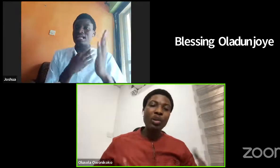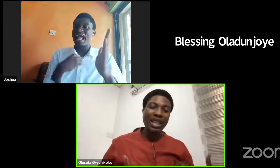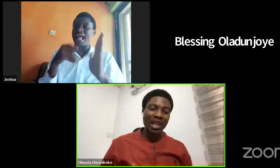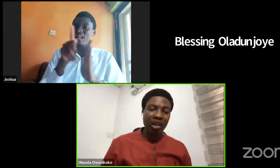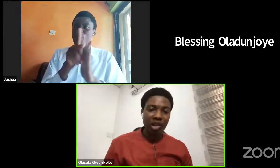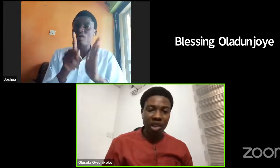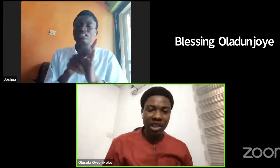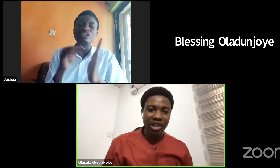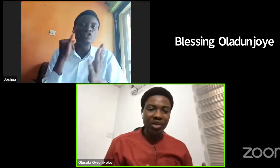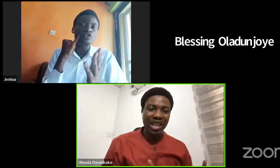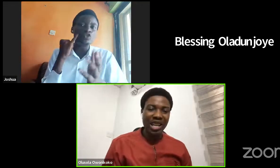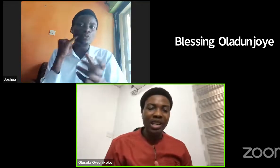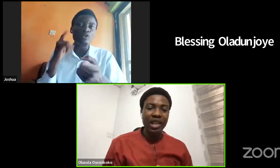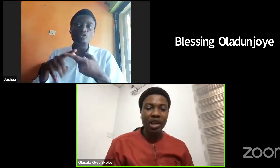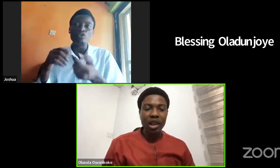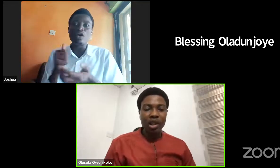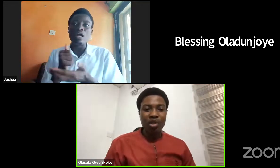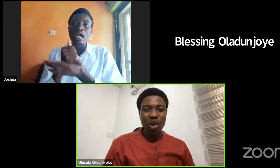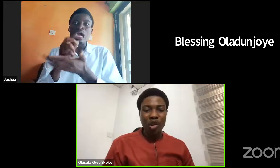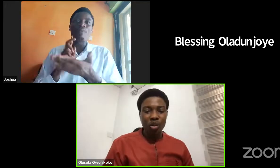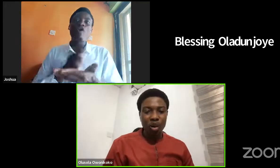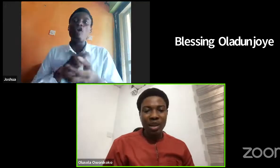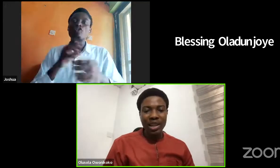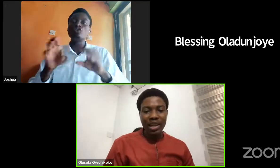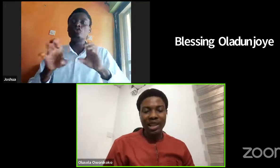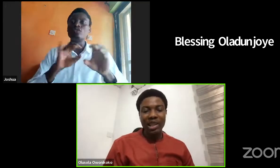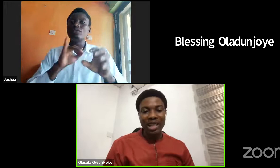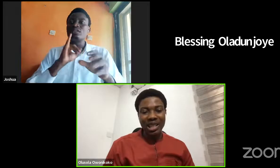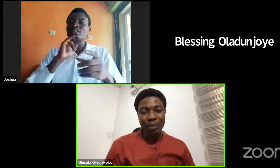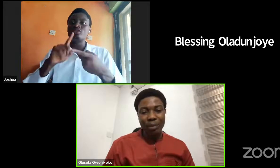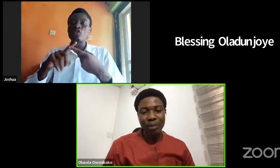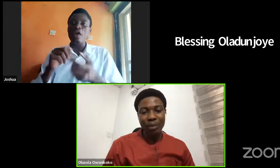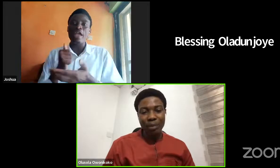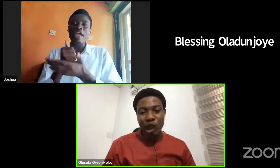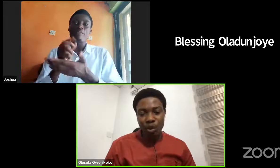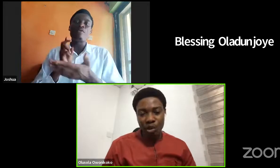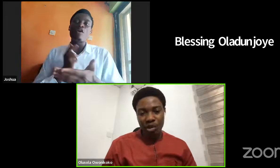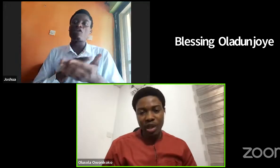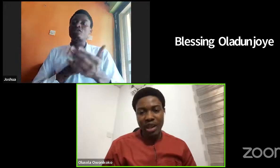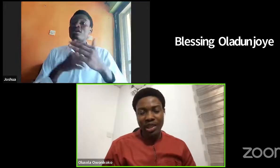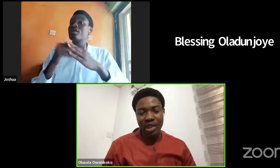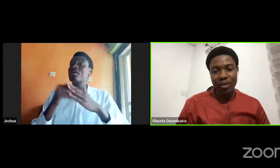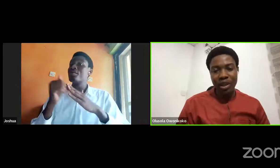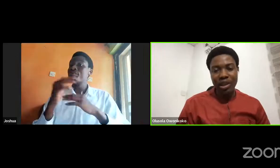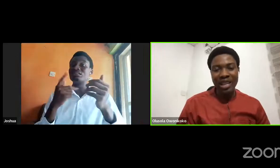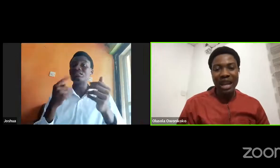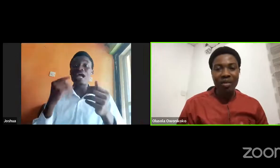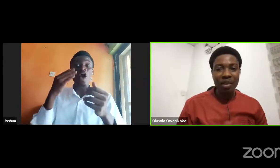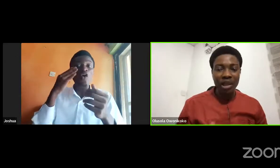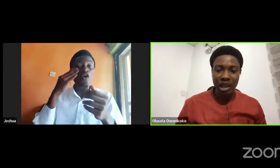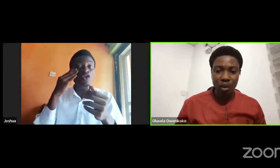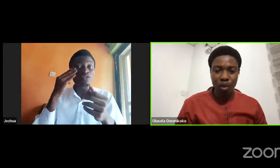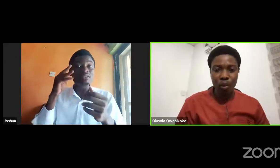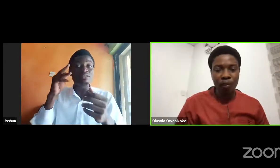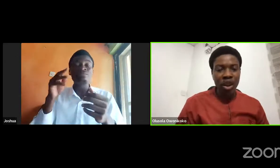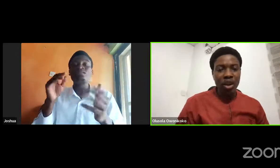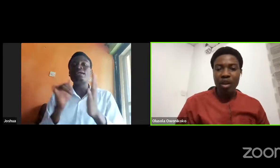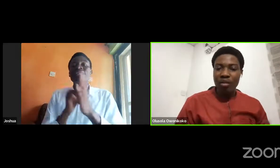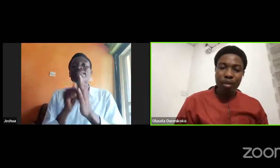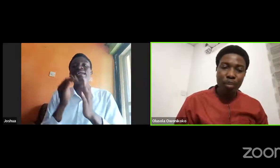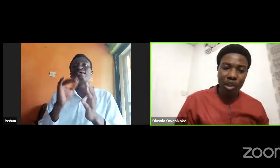us build the consciousness of the need to ensure that there is disability inclusion and accessibility in everything that we